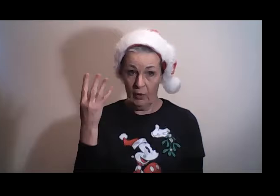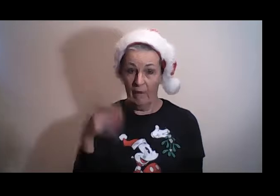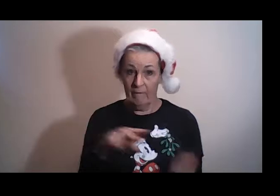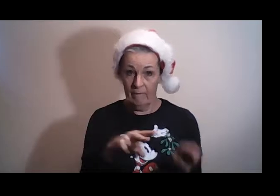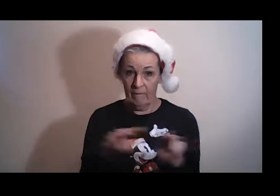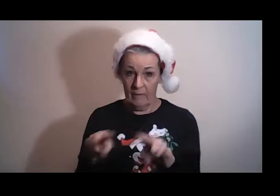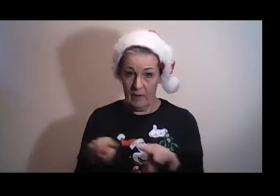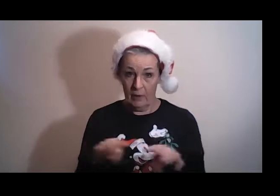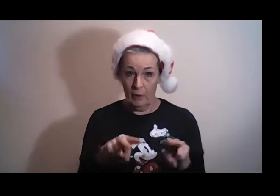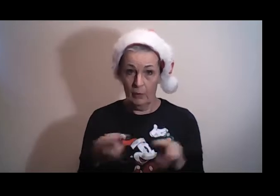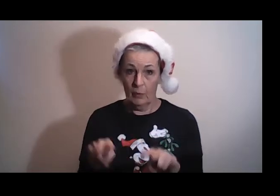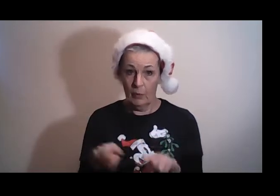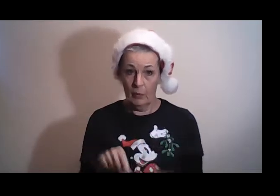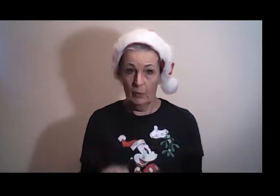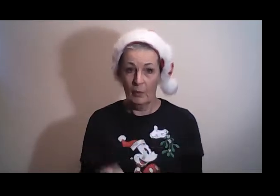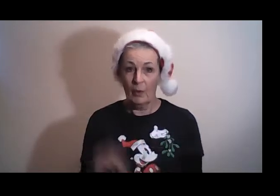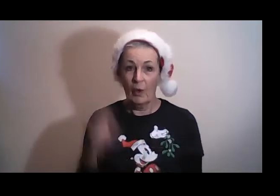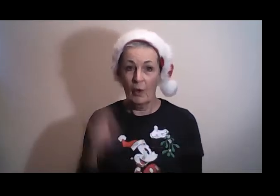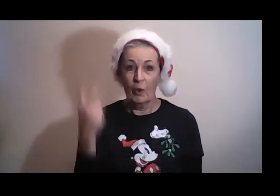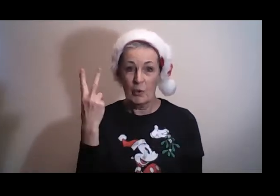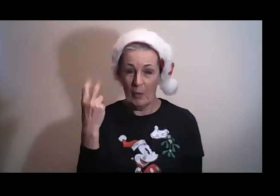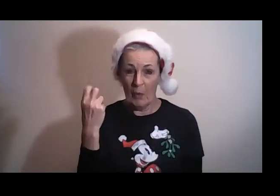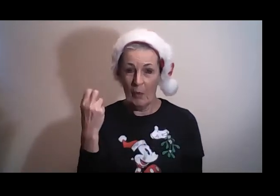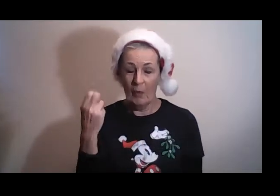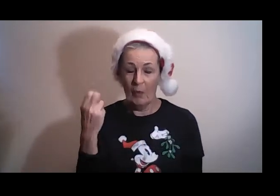this one, we have two more sections.